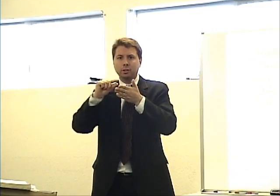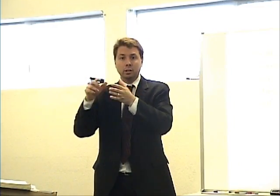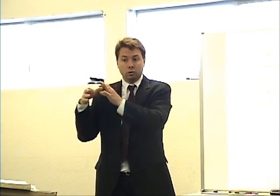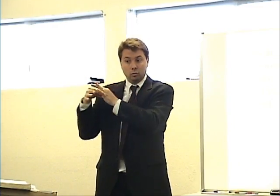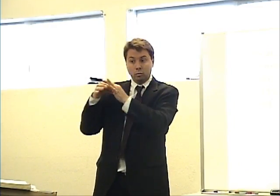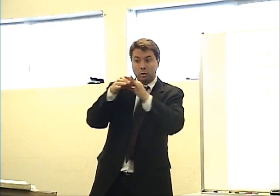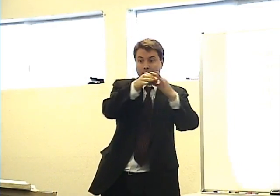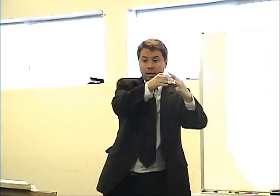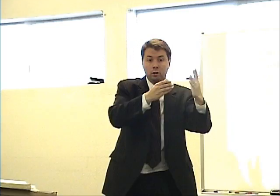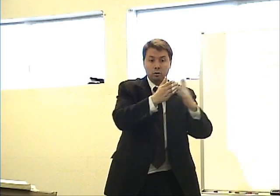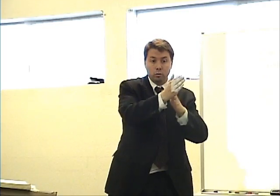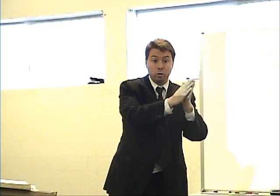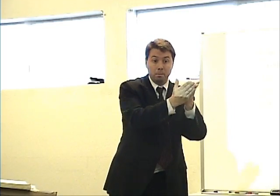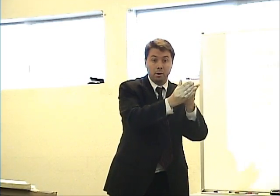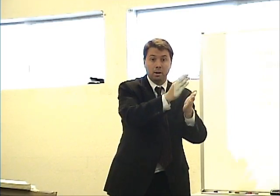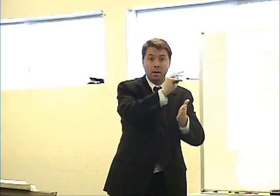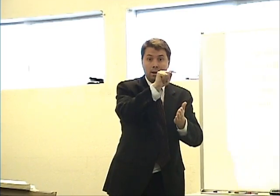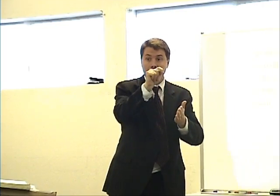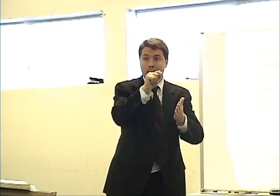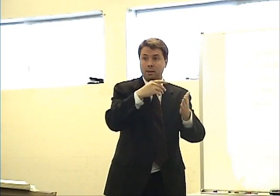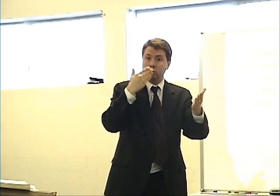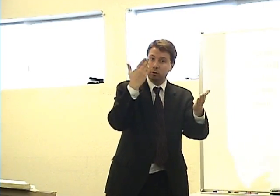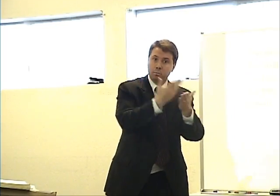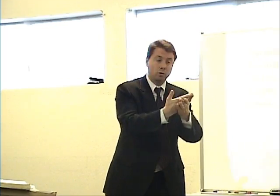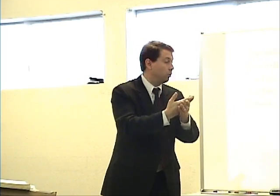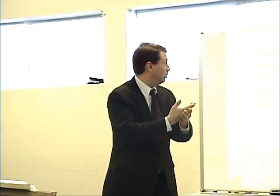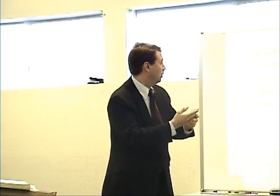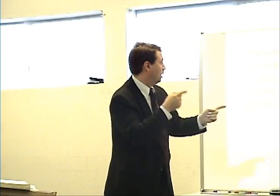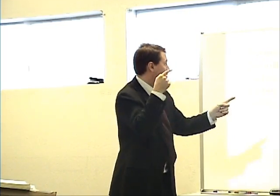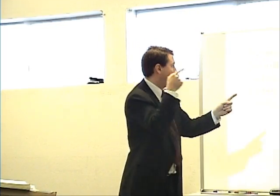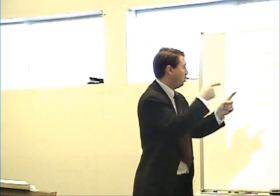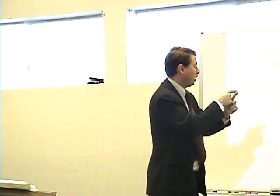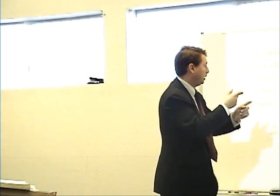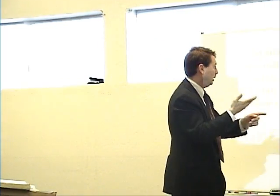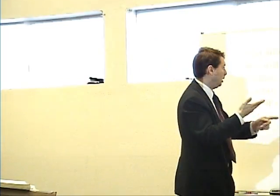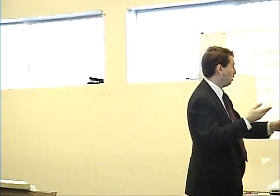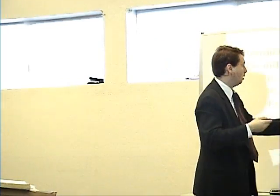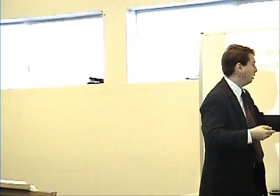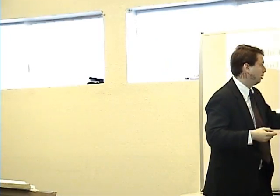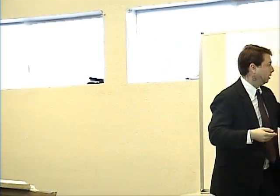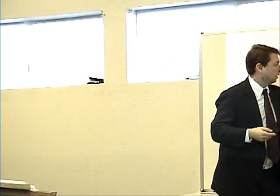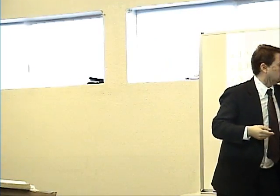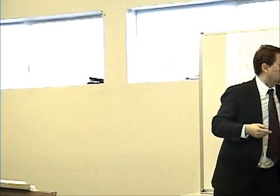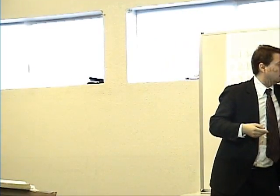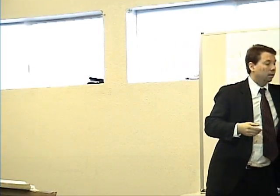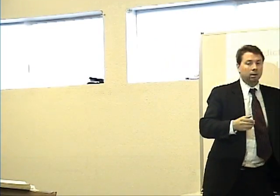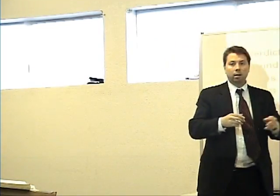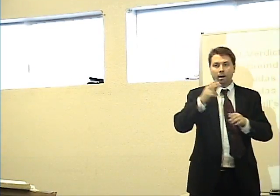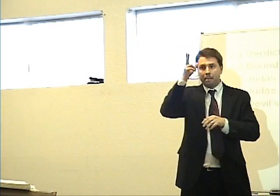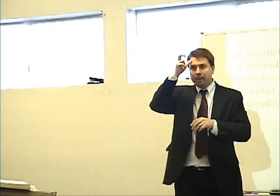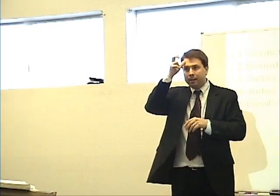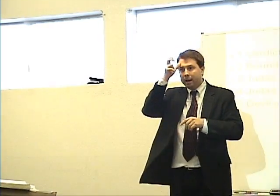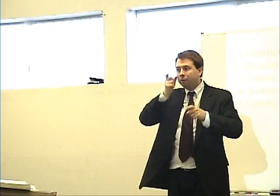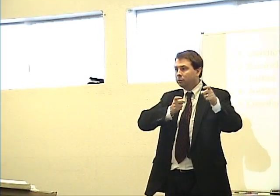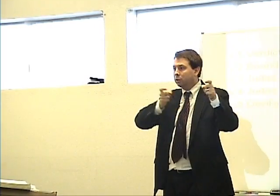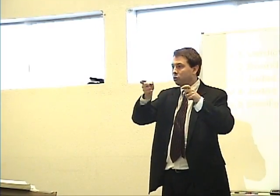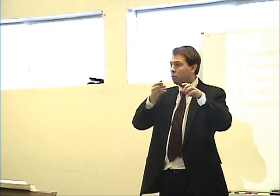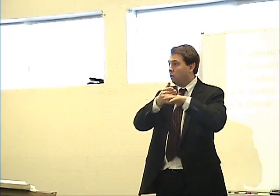verses related through the book of Matthew to prove the point here about the devil's control